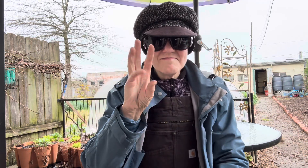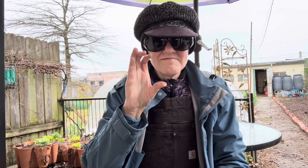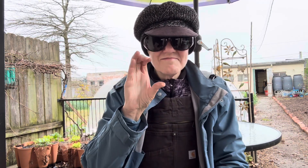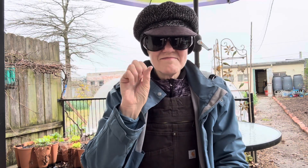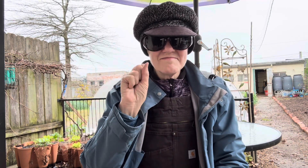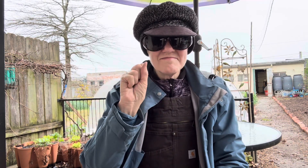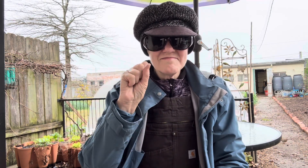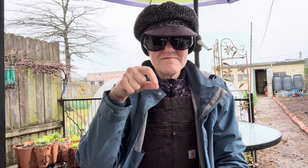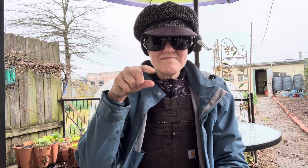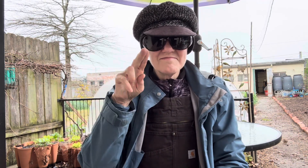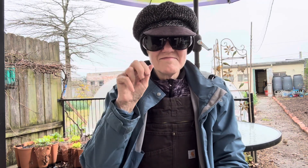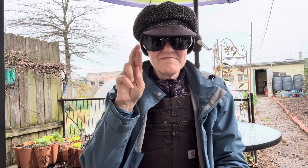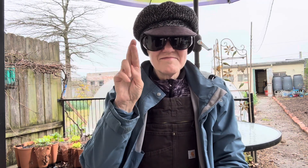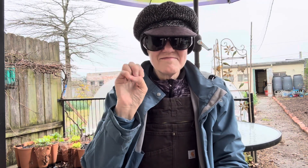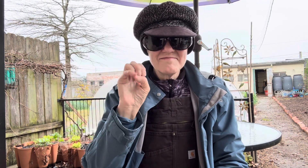it's only 600 square feet.